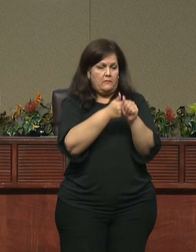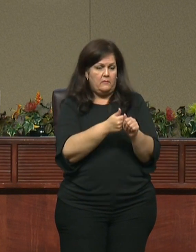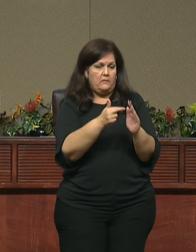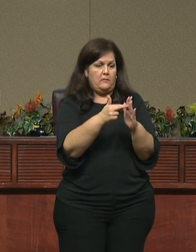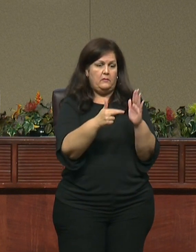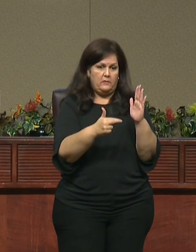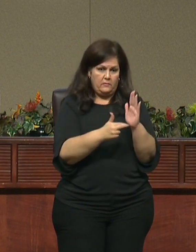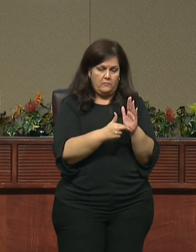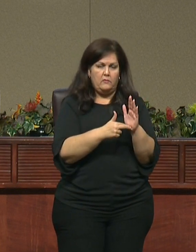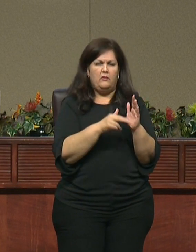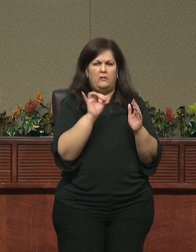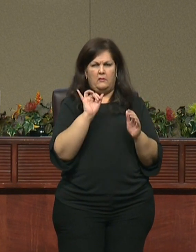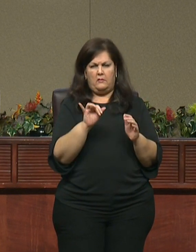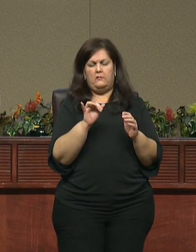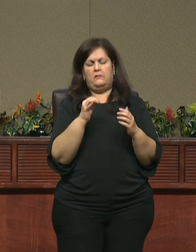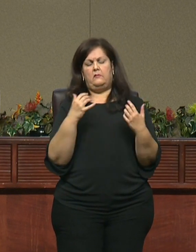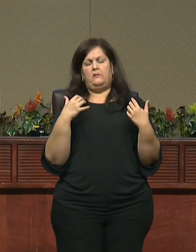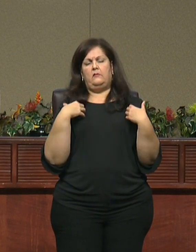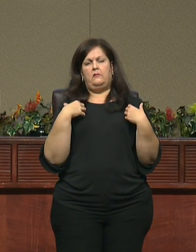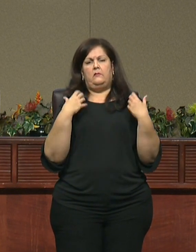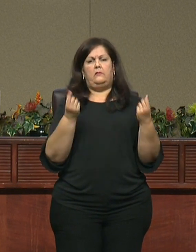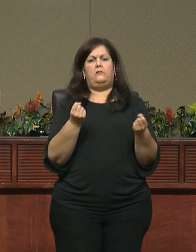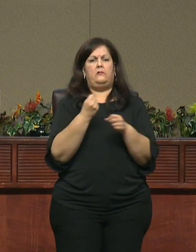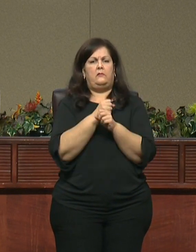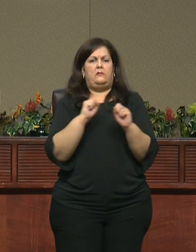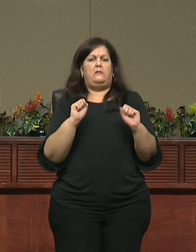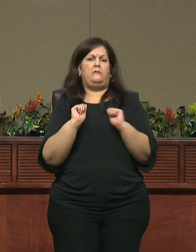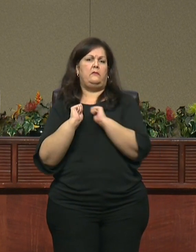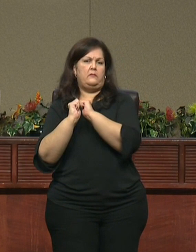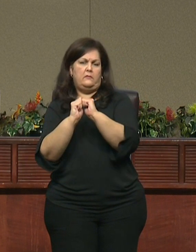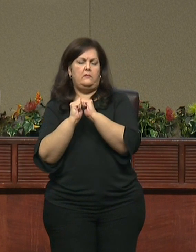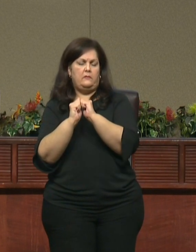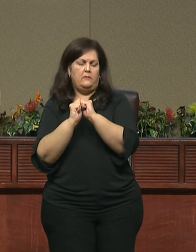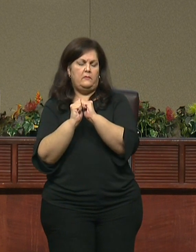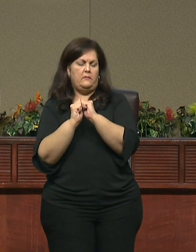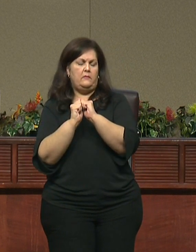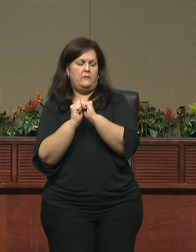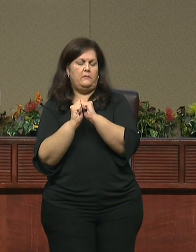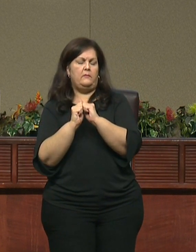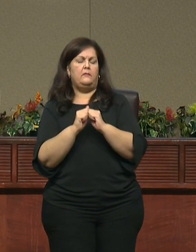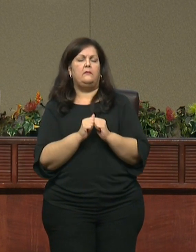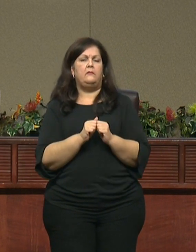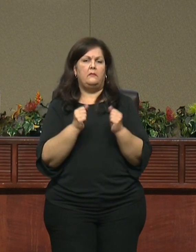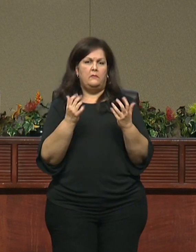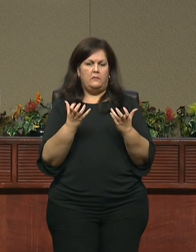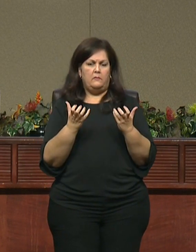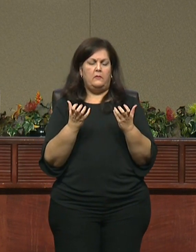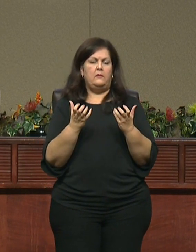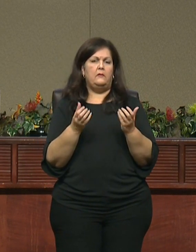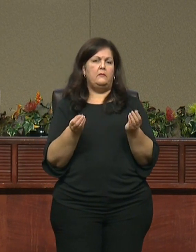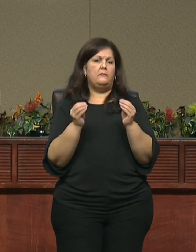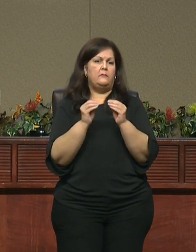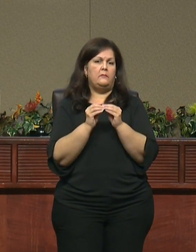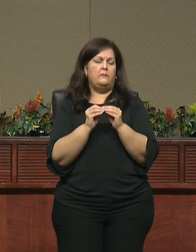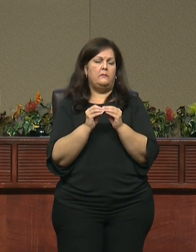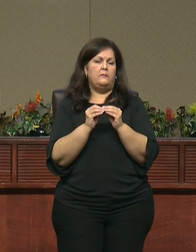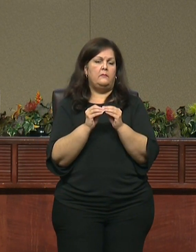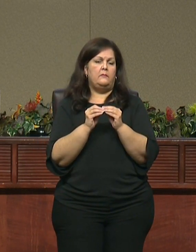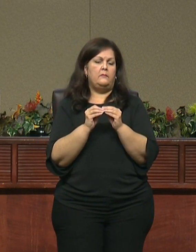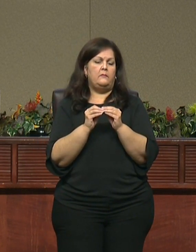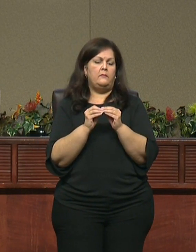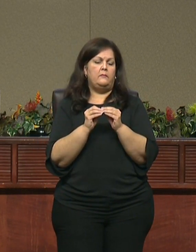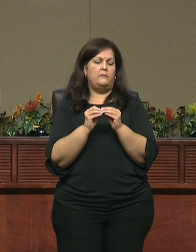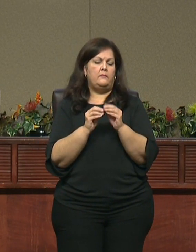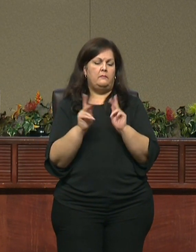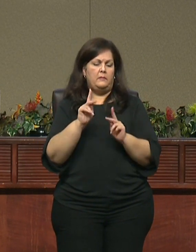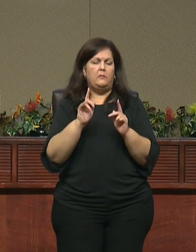Together tagline that we're putting in place to really increase the number of individuals who will be